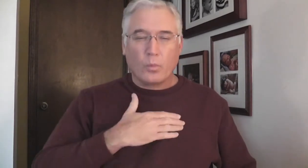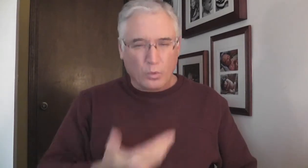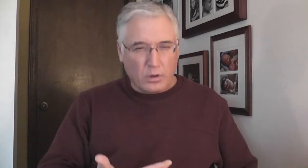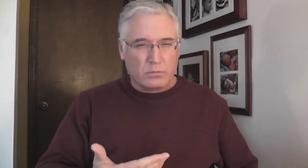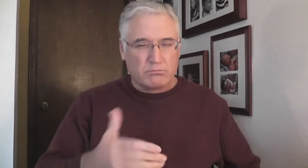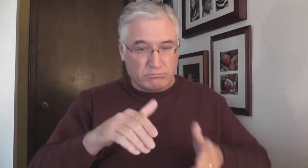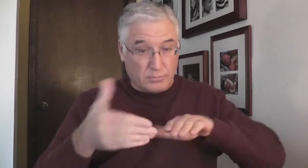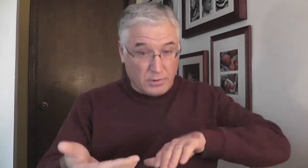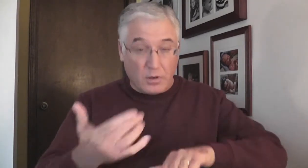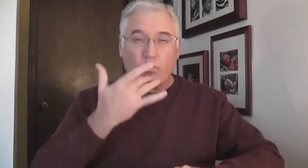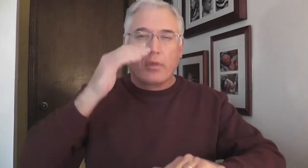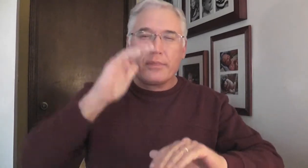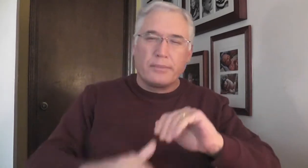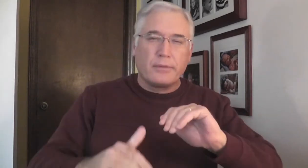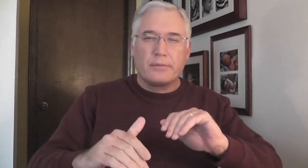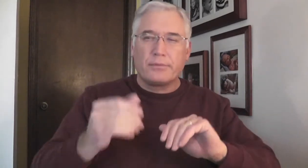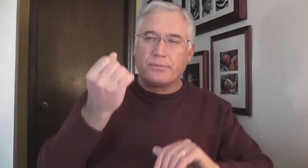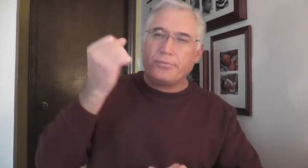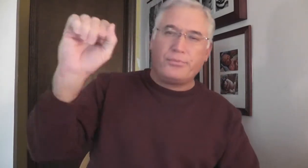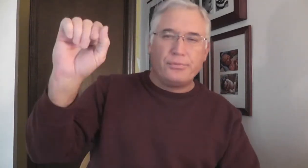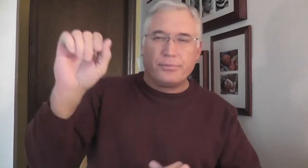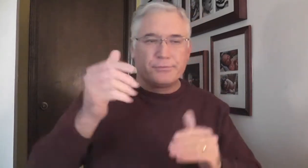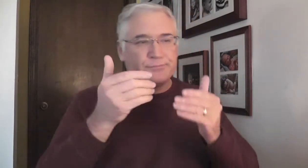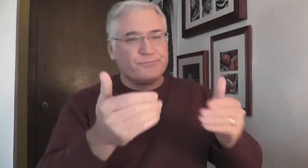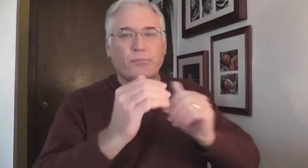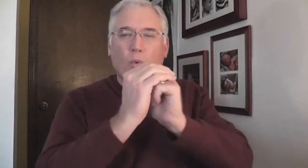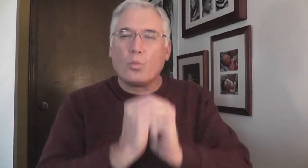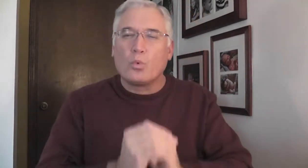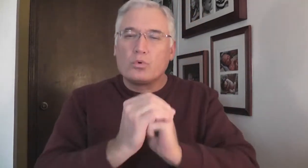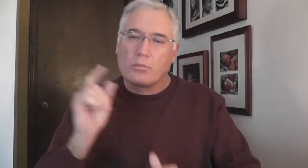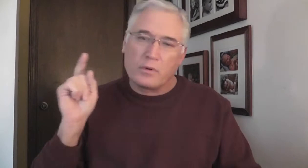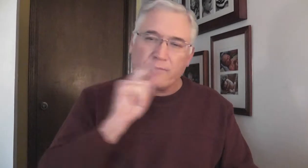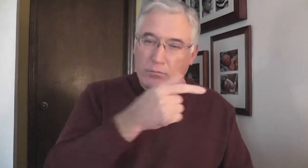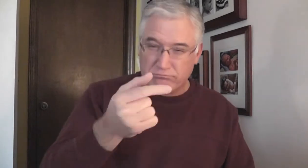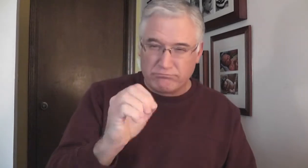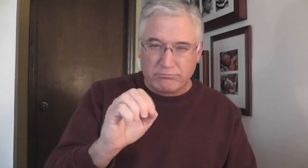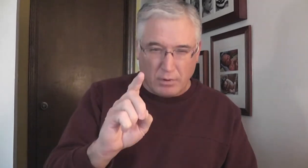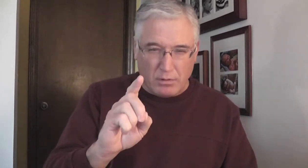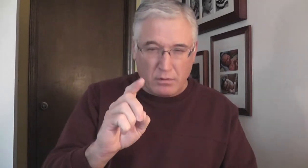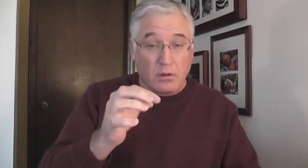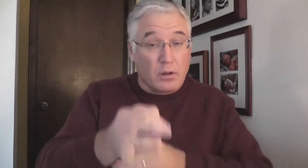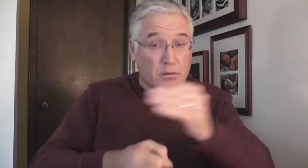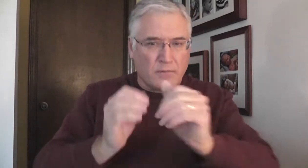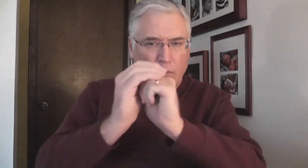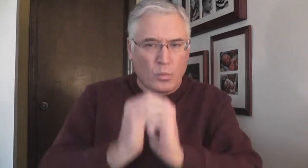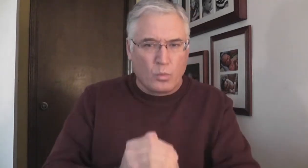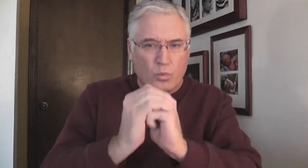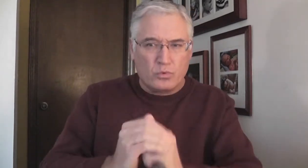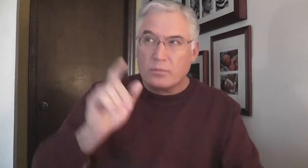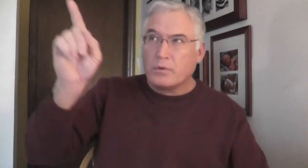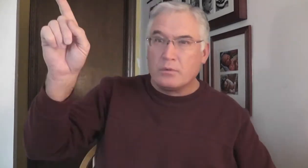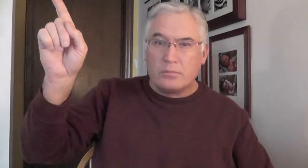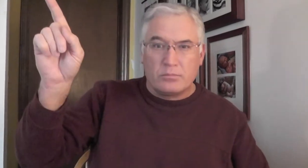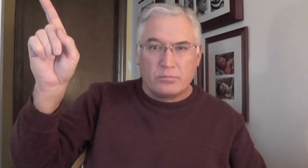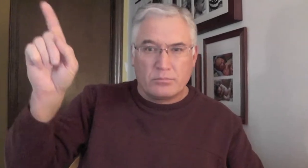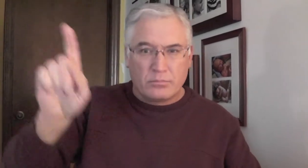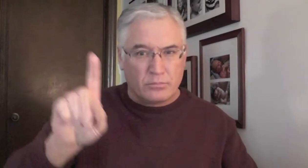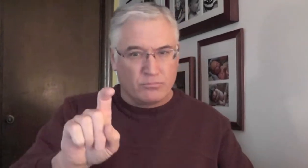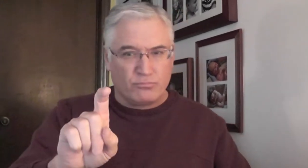Question: are we willing to die rather than rebel against the Lord and worship a false God instead of the one true